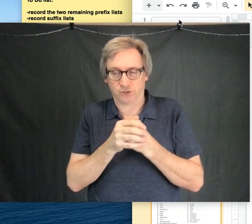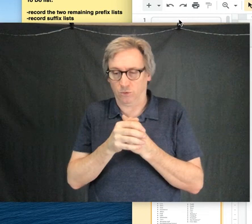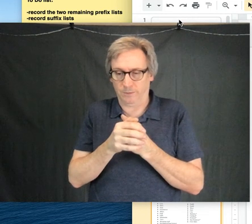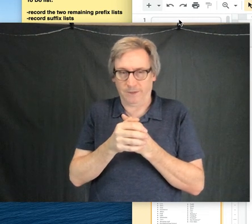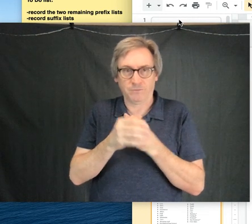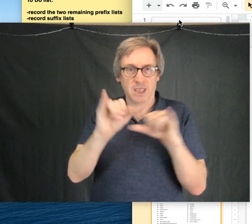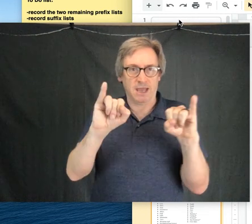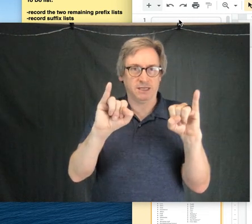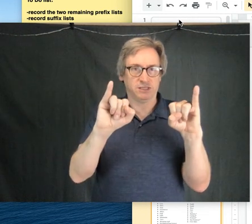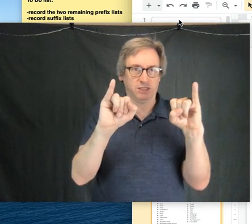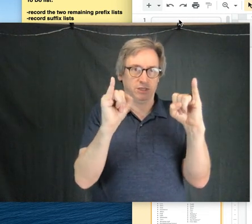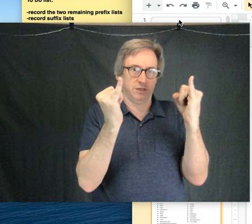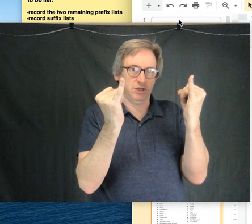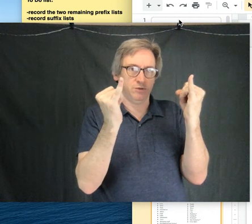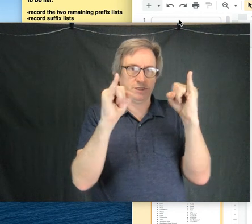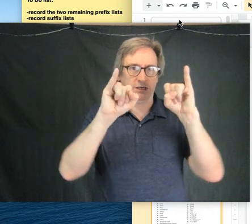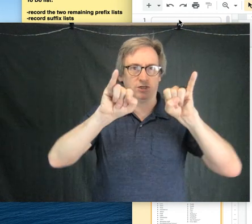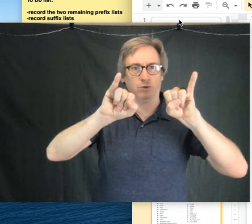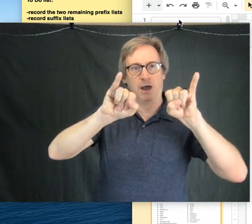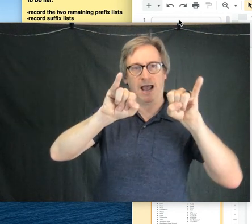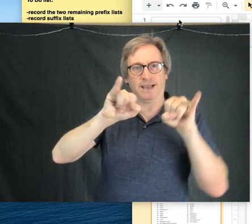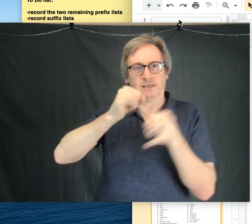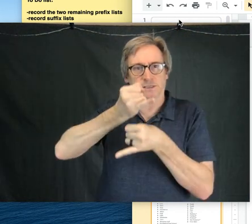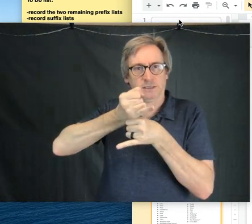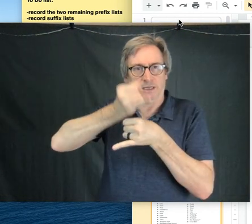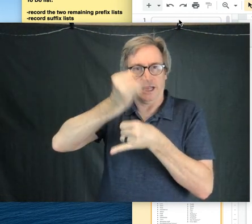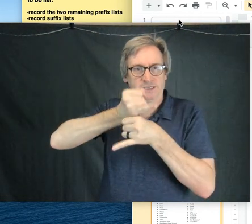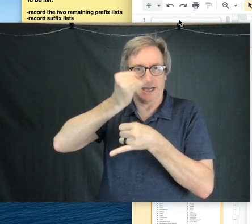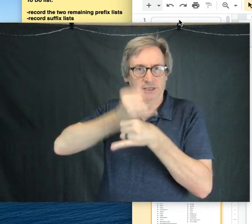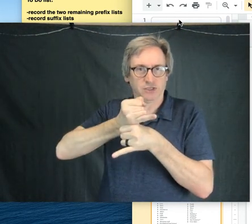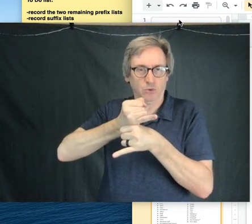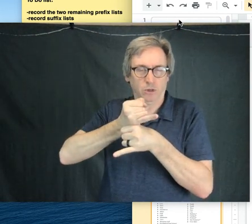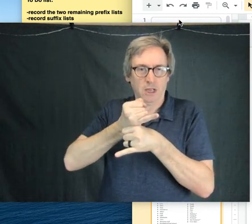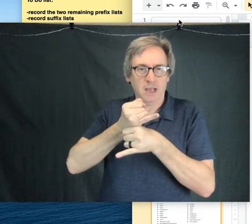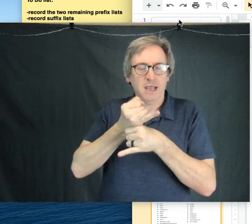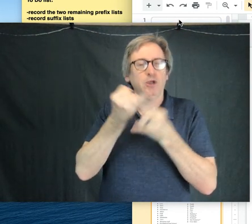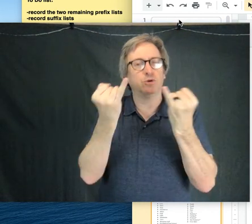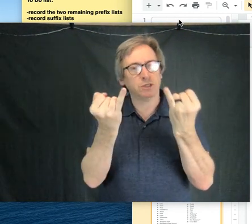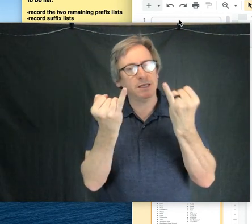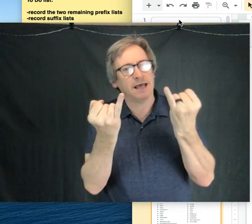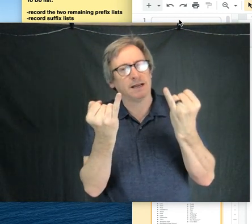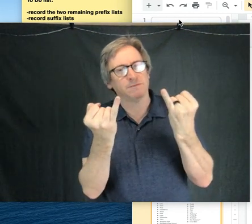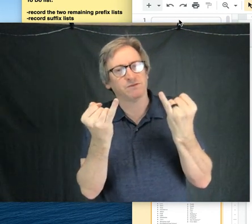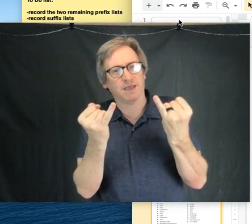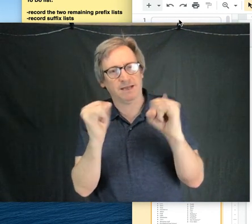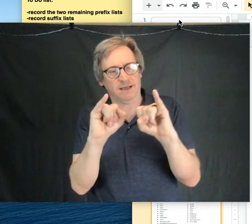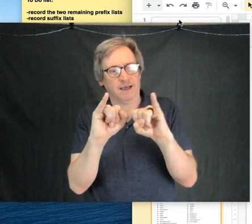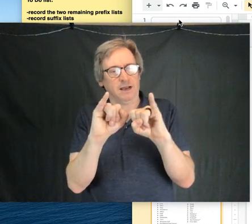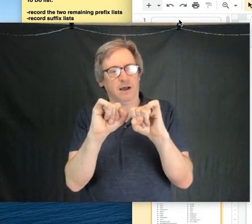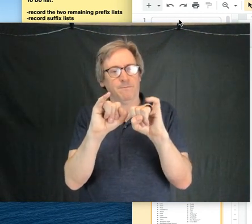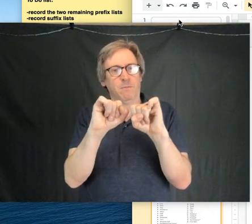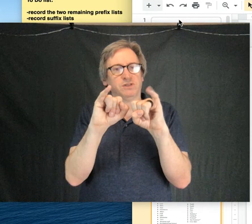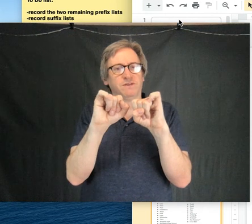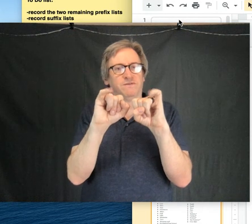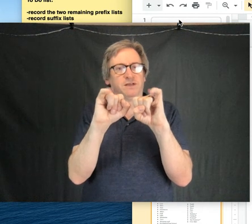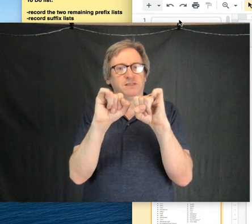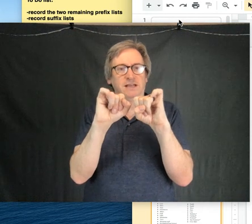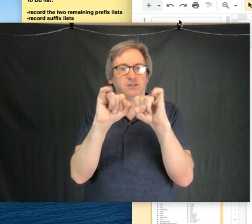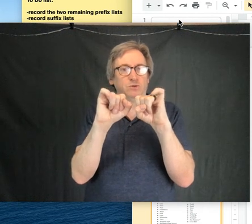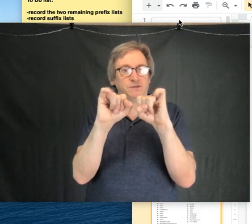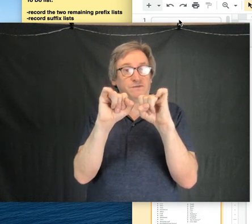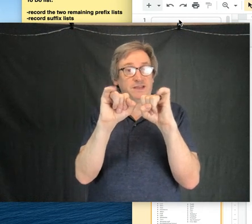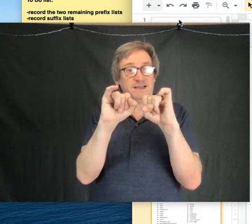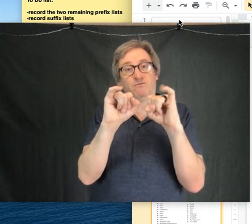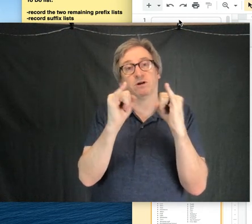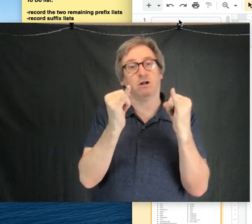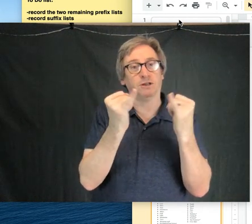residential school would be. And it's using 2 I's and signing school. Usually that comes from the idea that most of the state